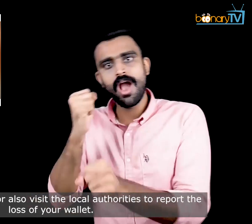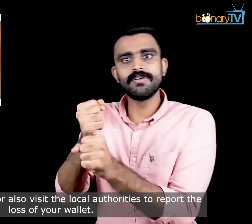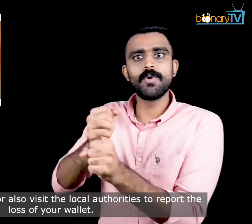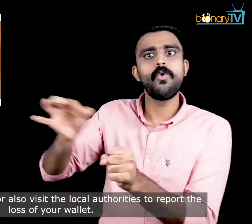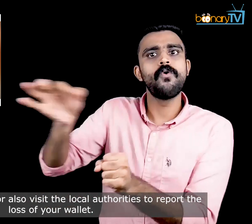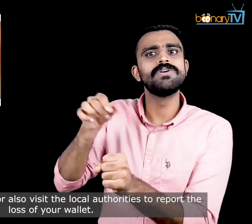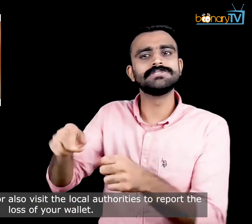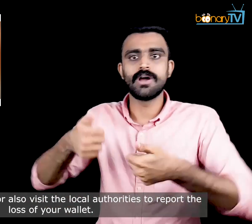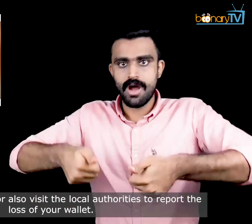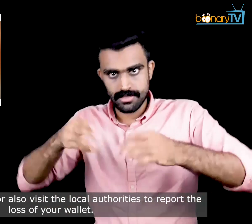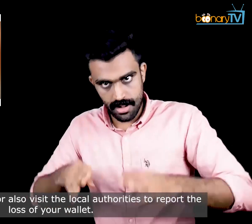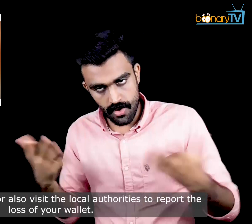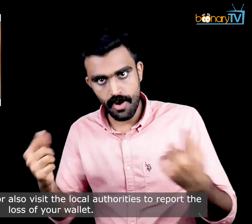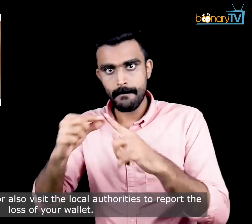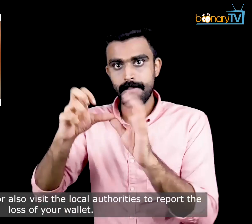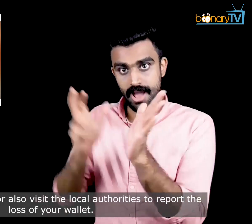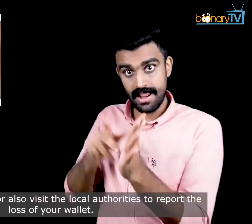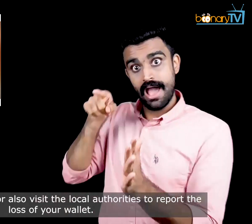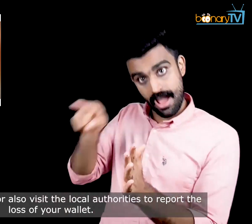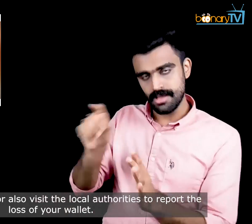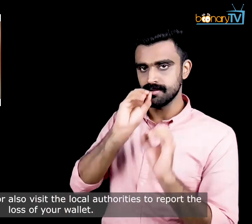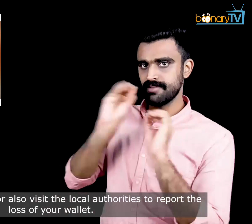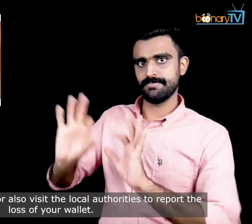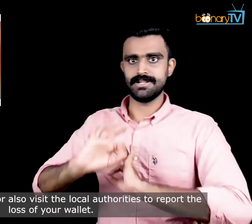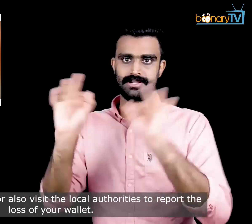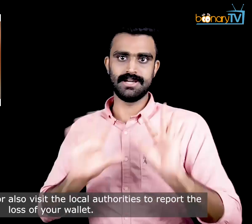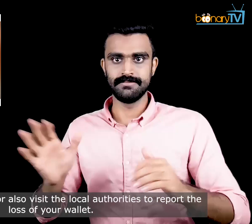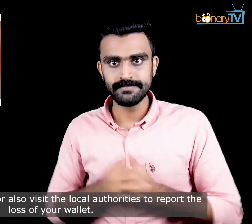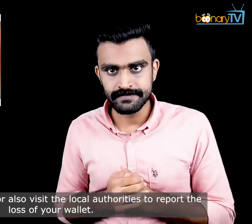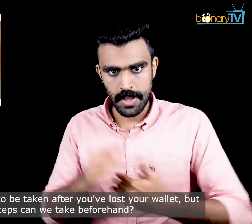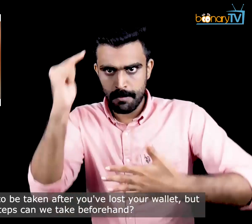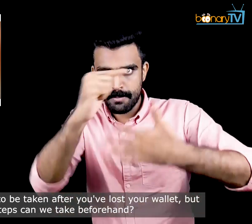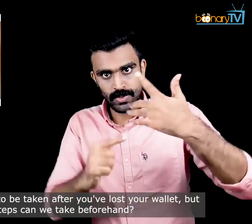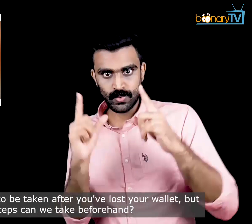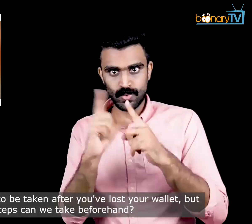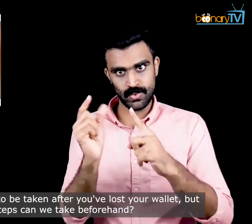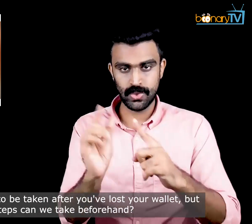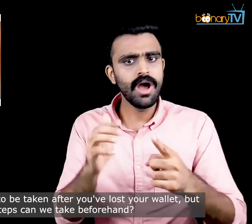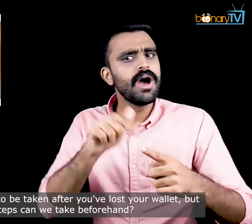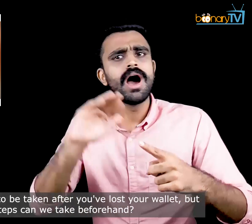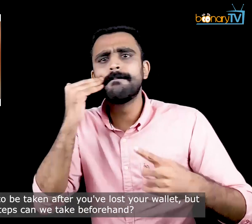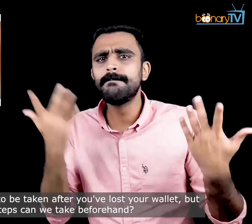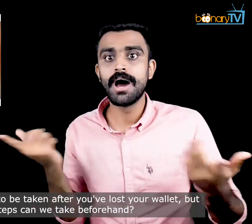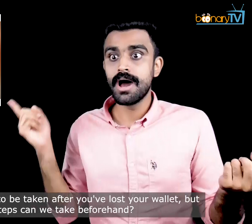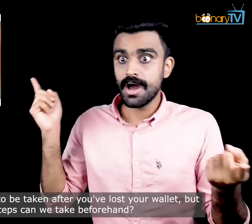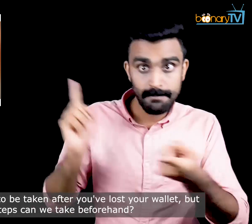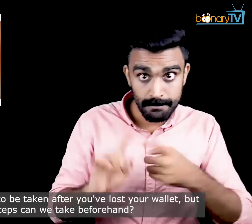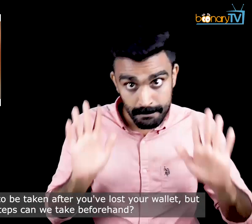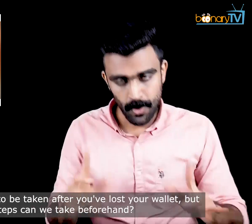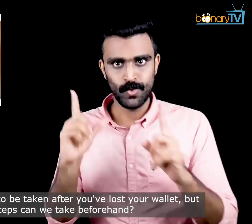the local authorities to report the loss of your wallet. All these were steps to be taken after you lost your wallet. But